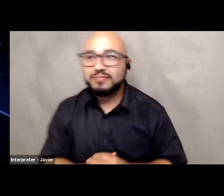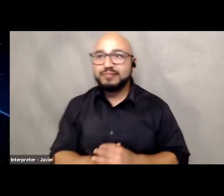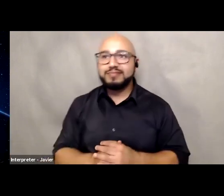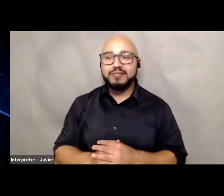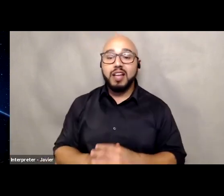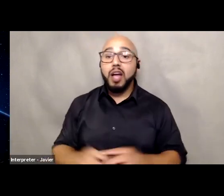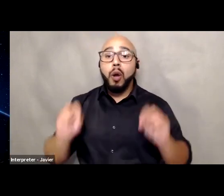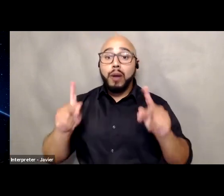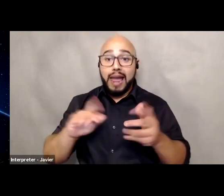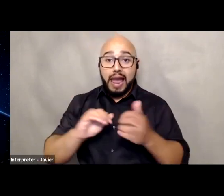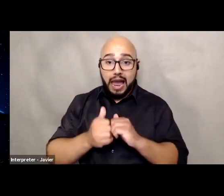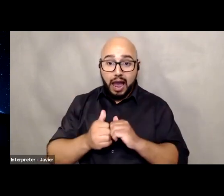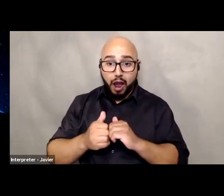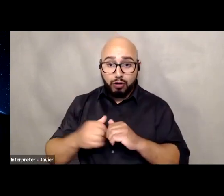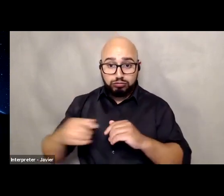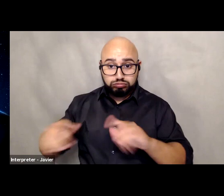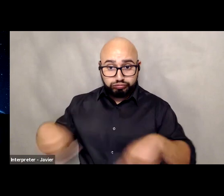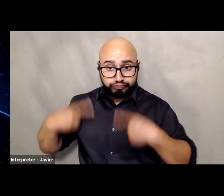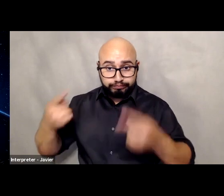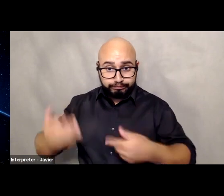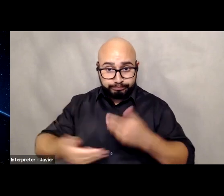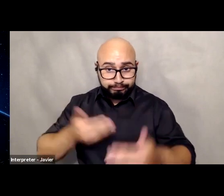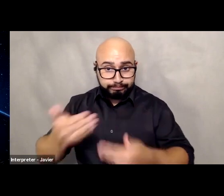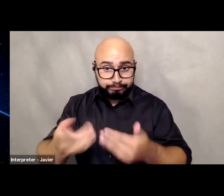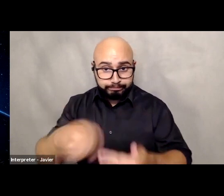How is everyone doing?